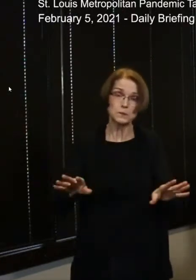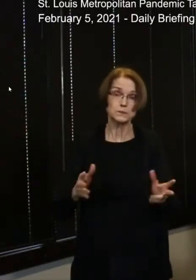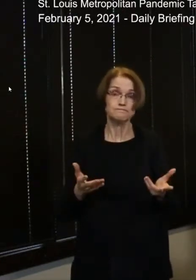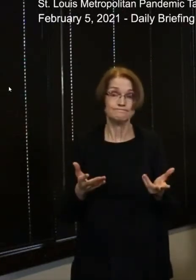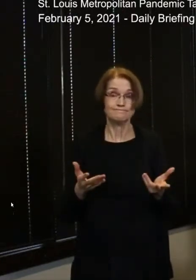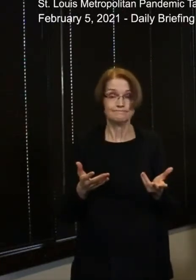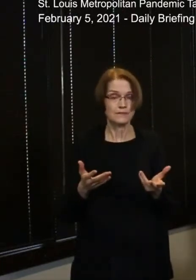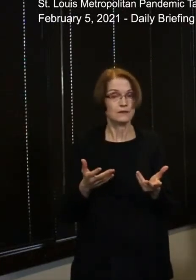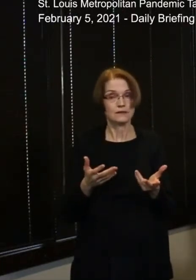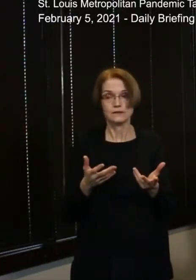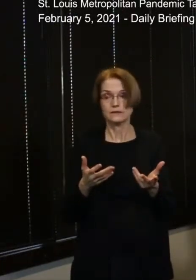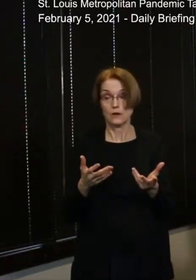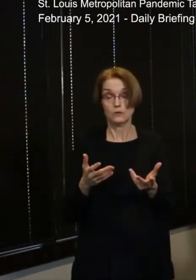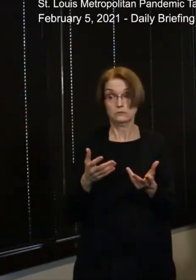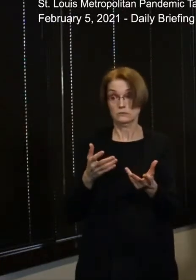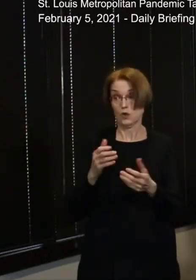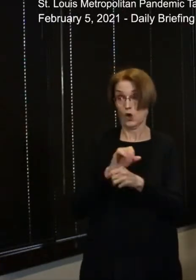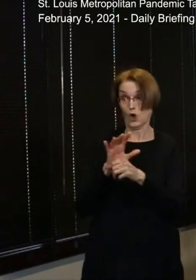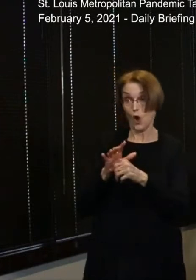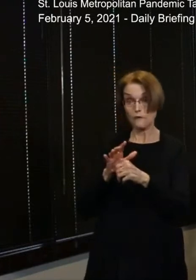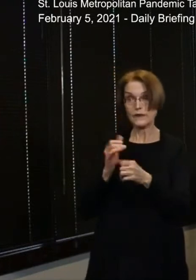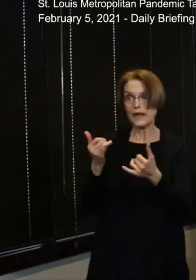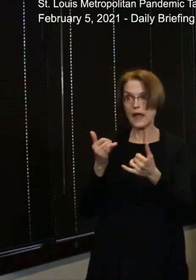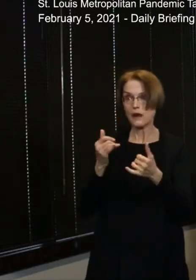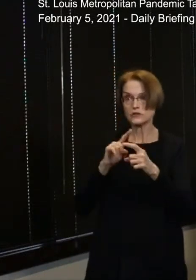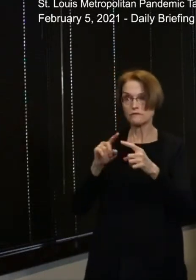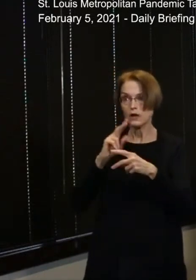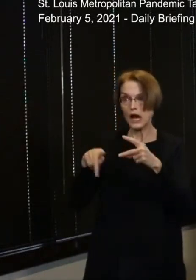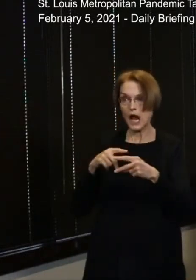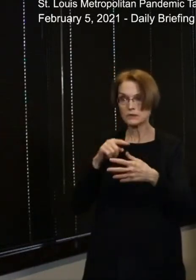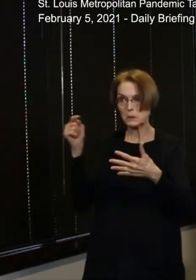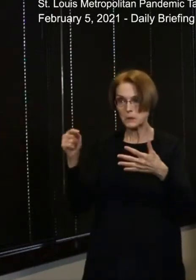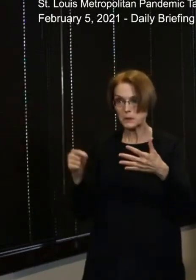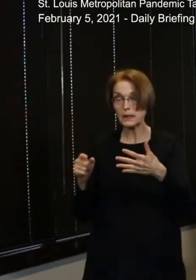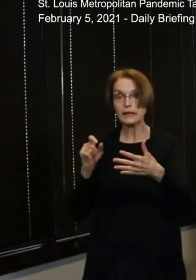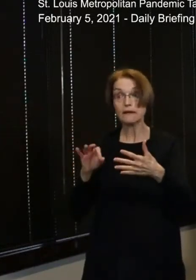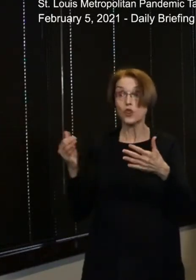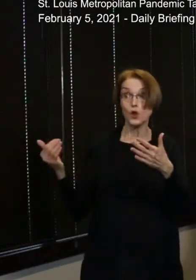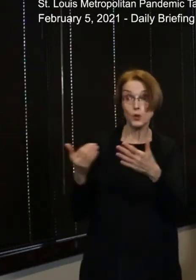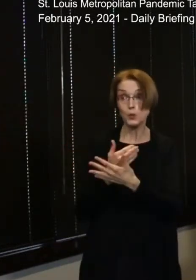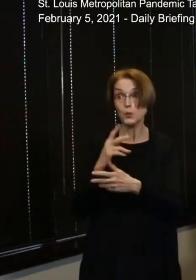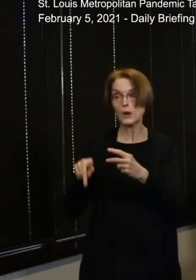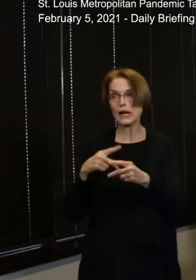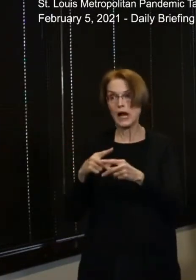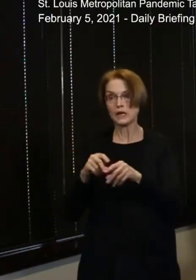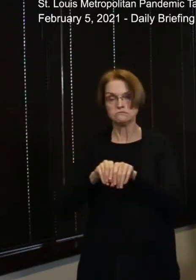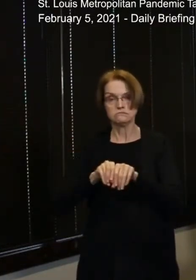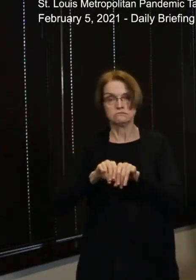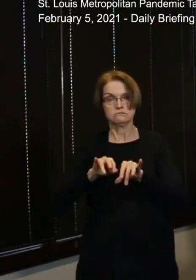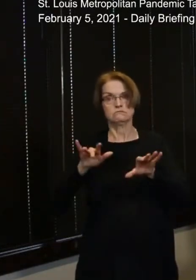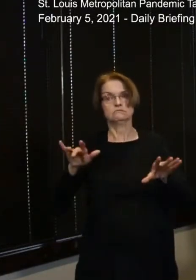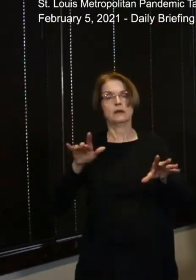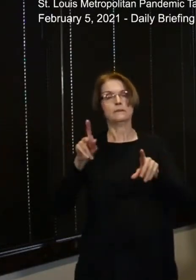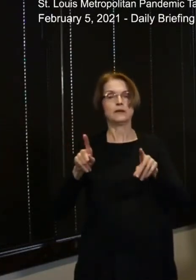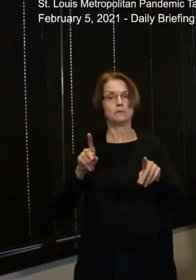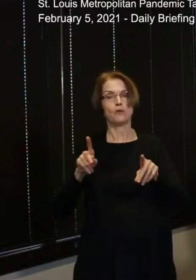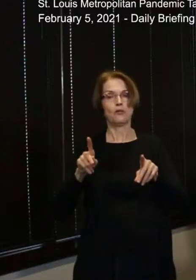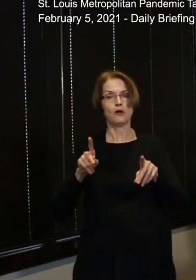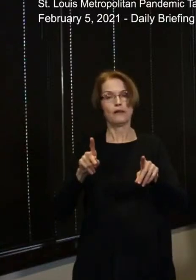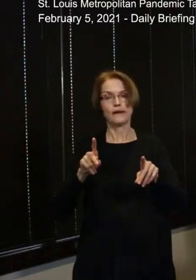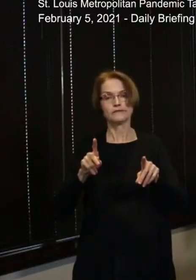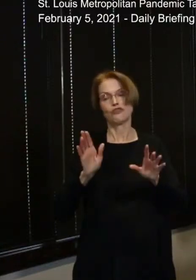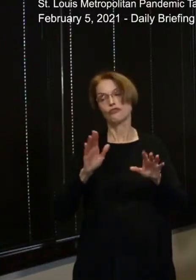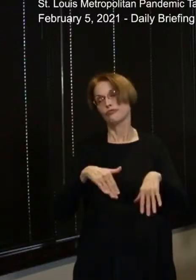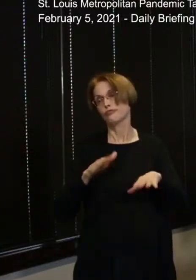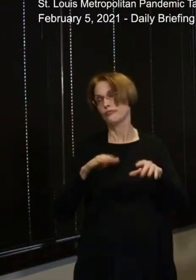about those different variants that are out there. If those get hold and people are lax in not